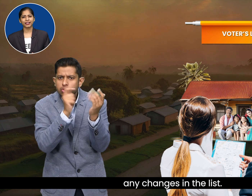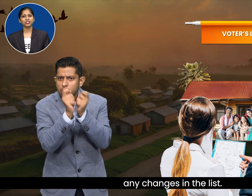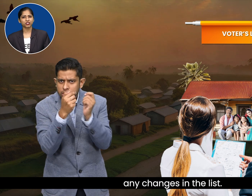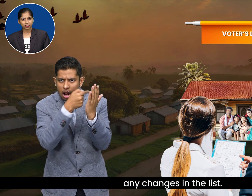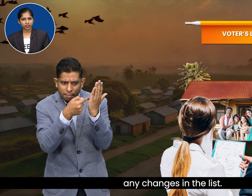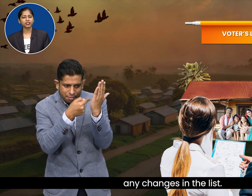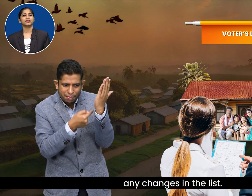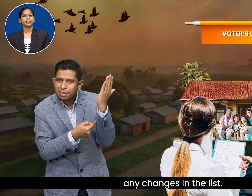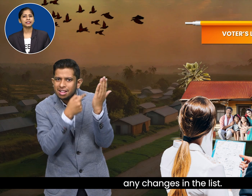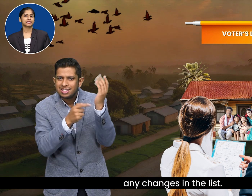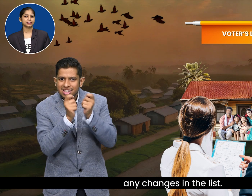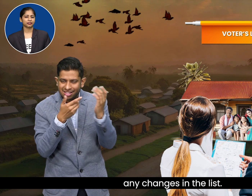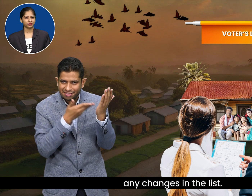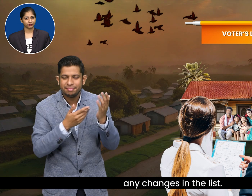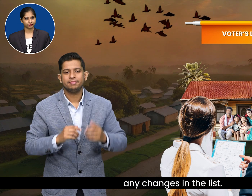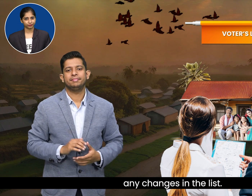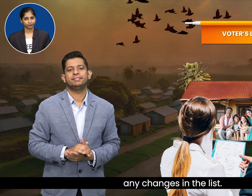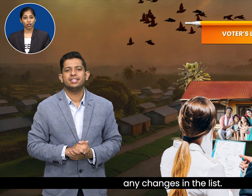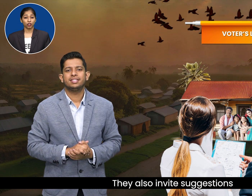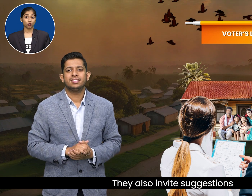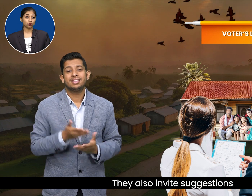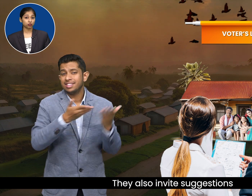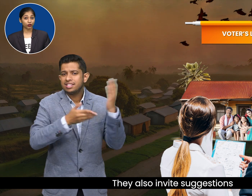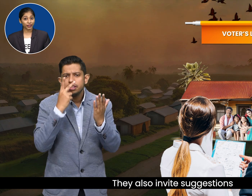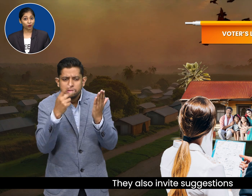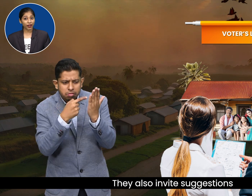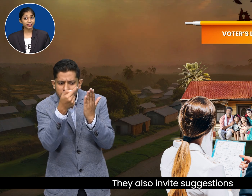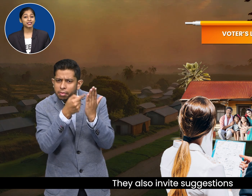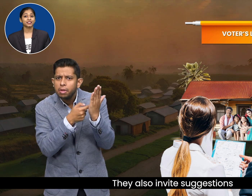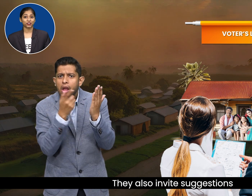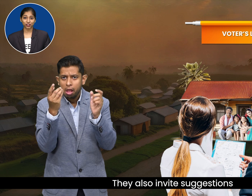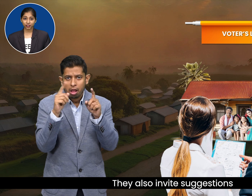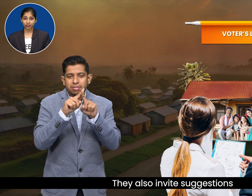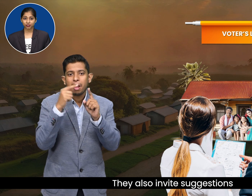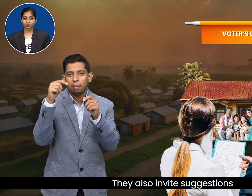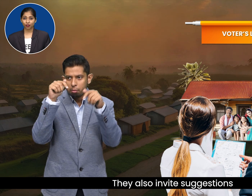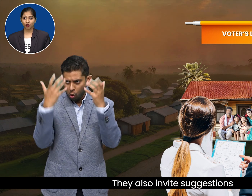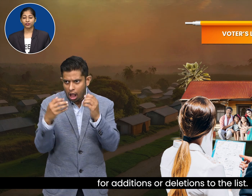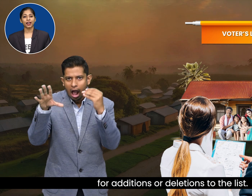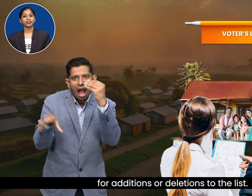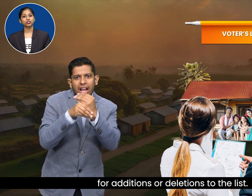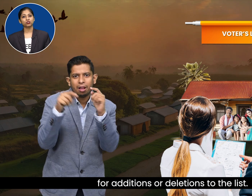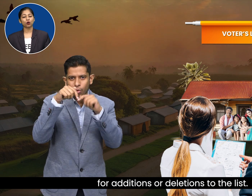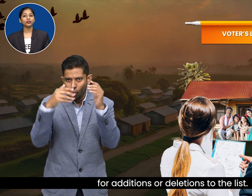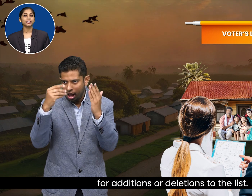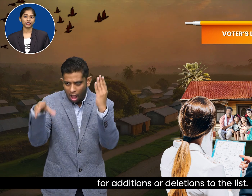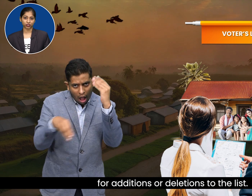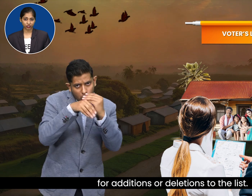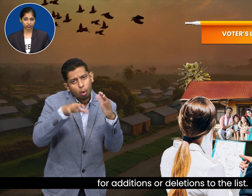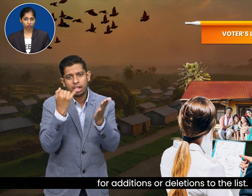are any changes in the list. They also invite suggestions for additions